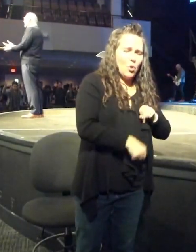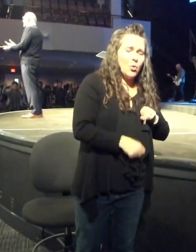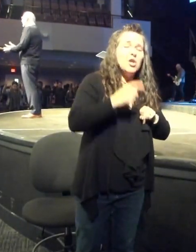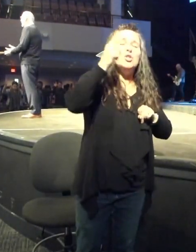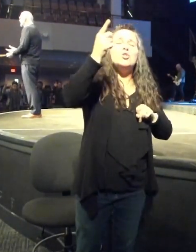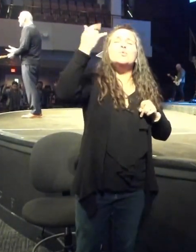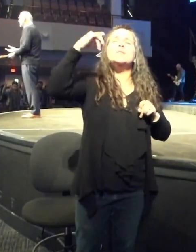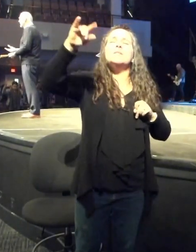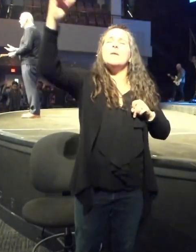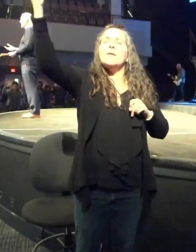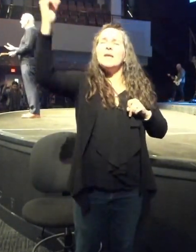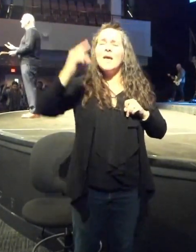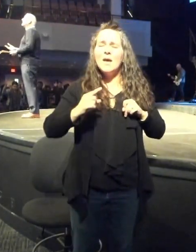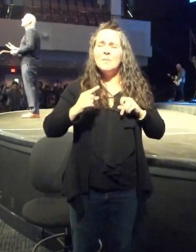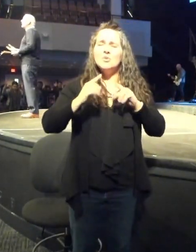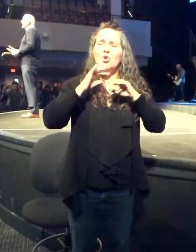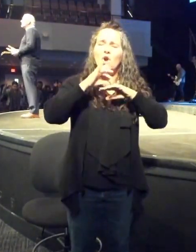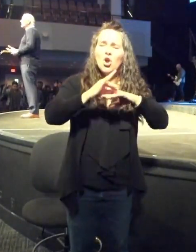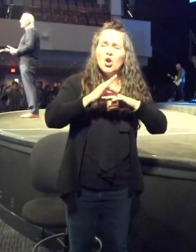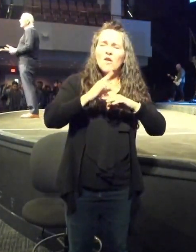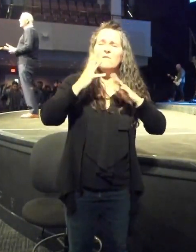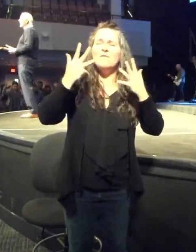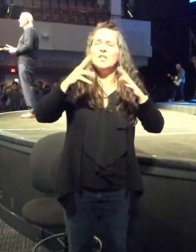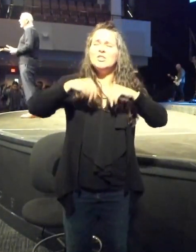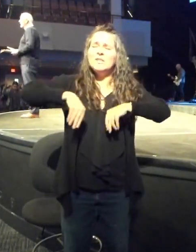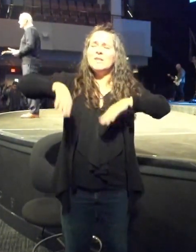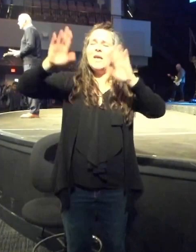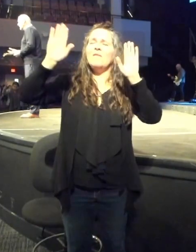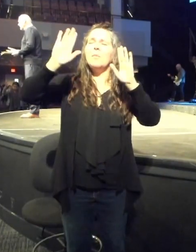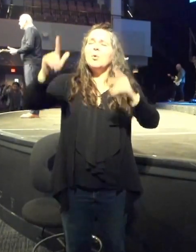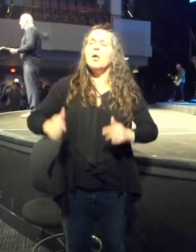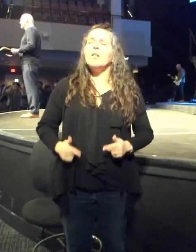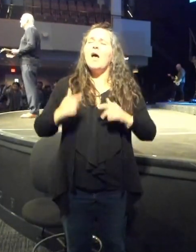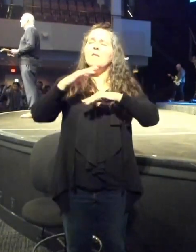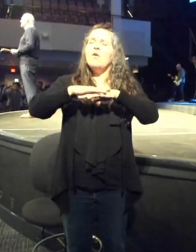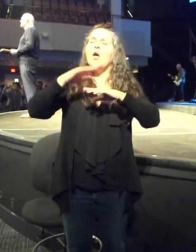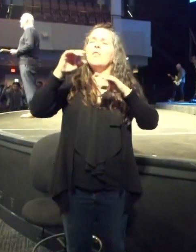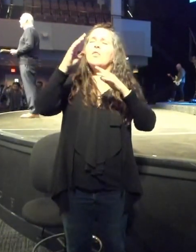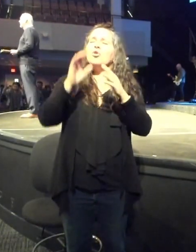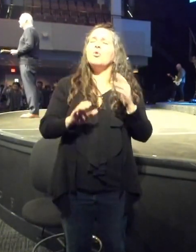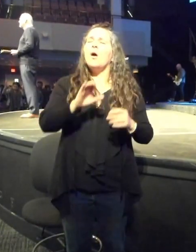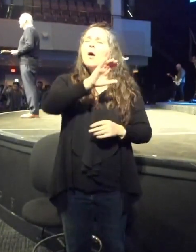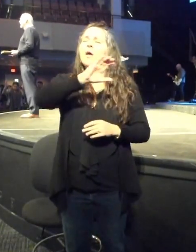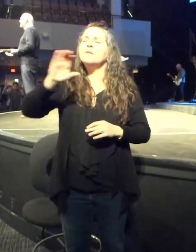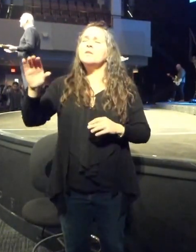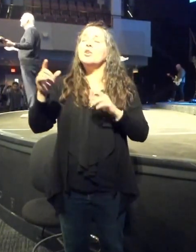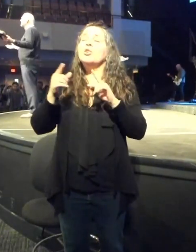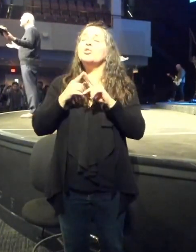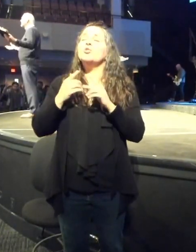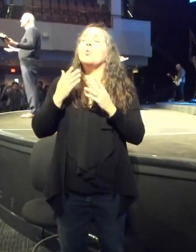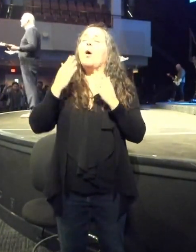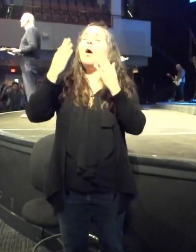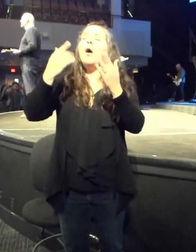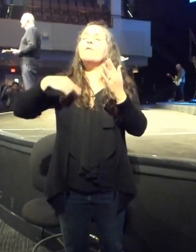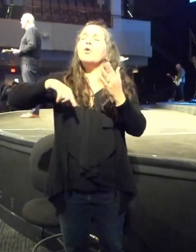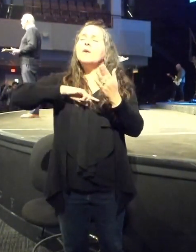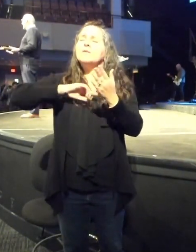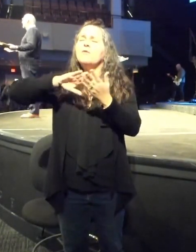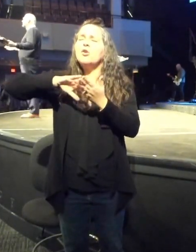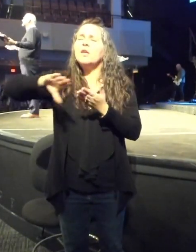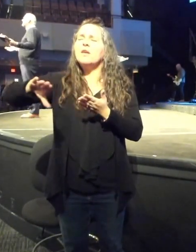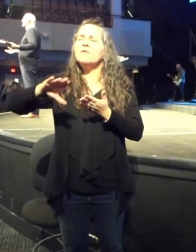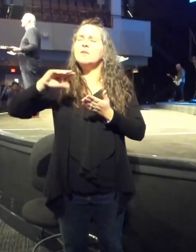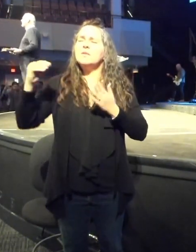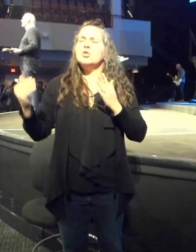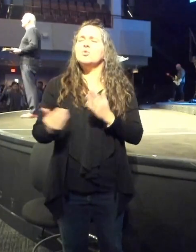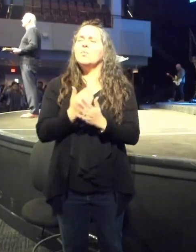went to that cross and gave Your life so that we could have life, to forgive us of our sins, to offer us newness in You, a brand